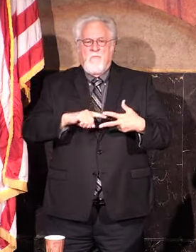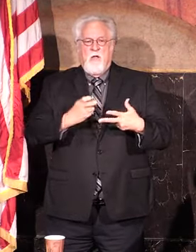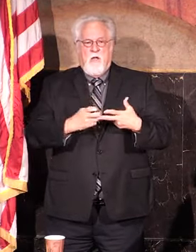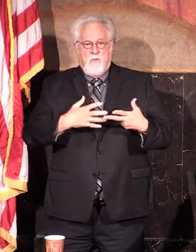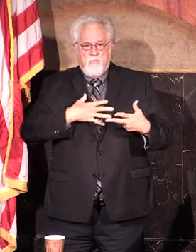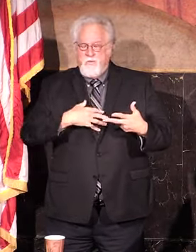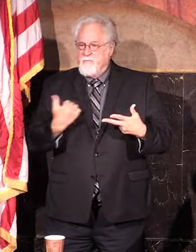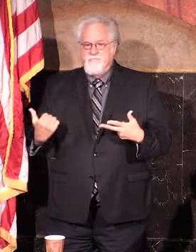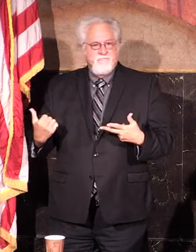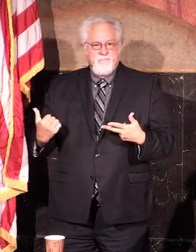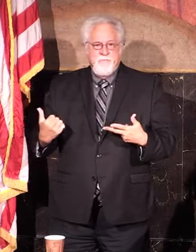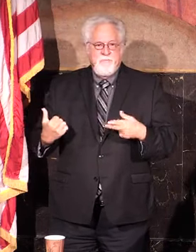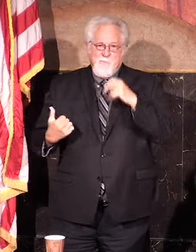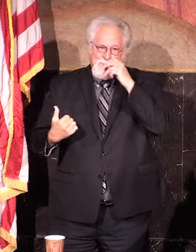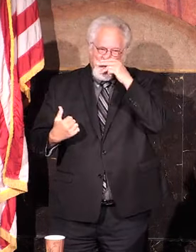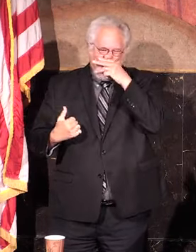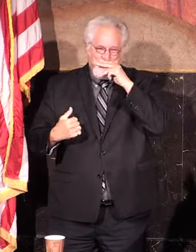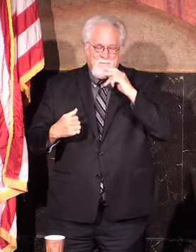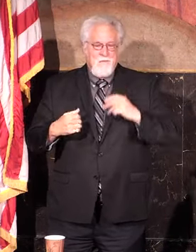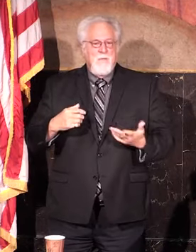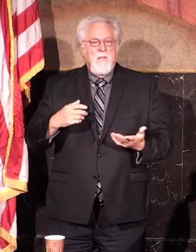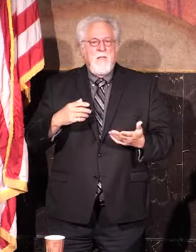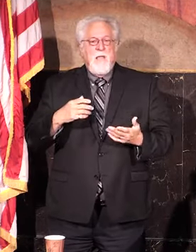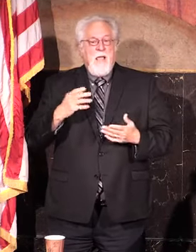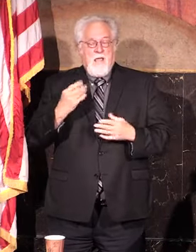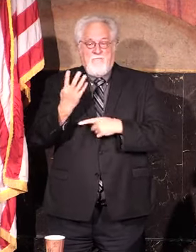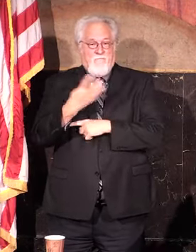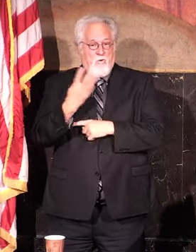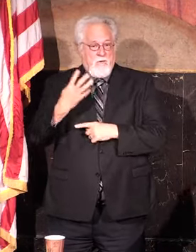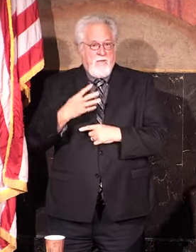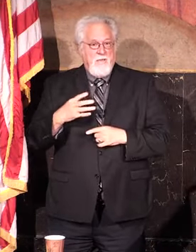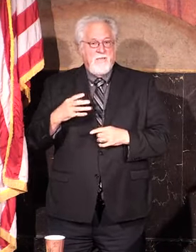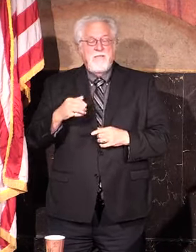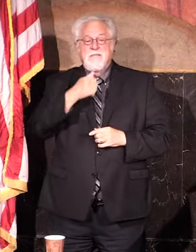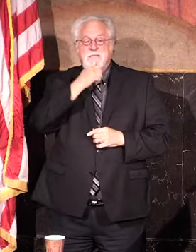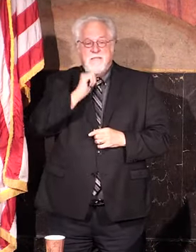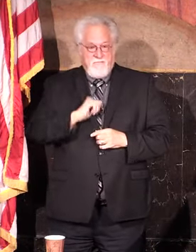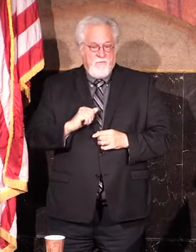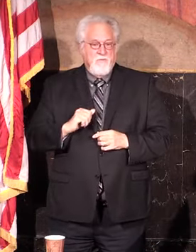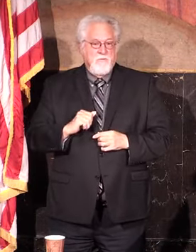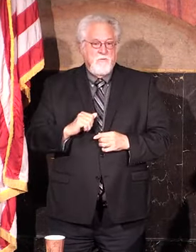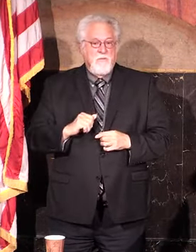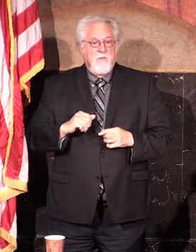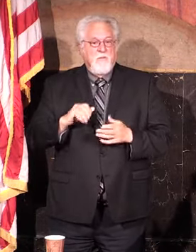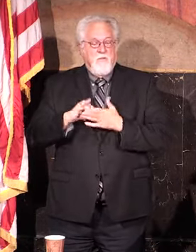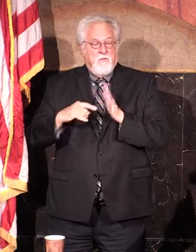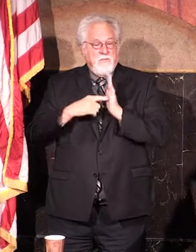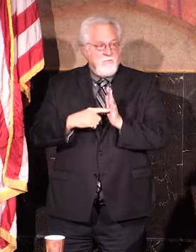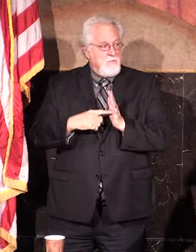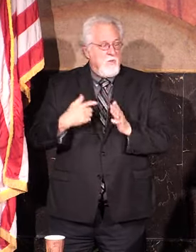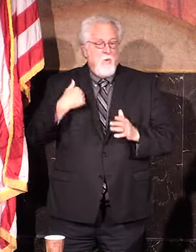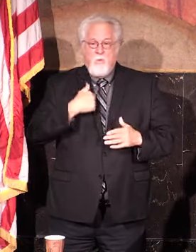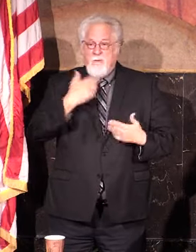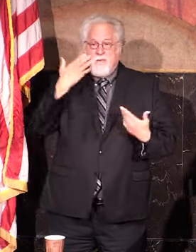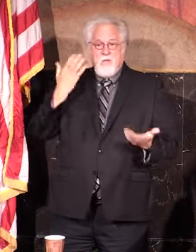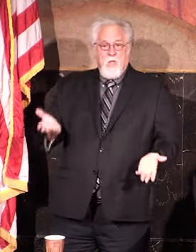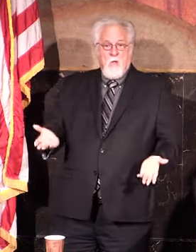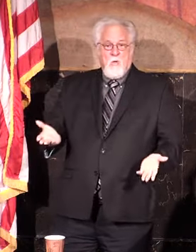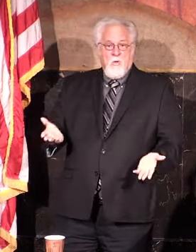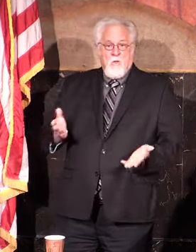come. Her presentation was GI. So for 4 days, she suffered with GI symptoms. Again, we didn't know